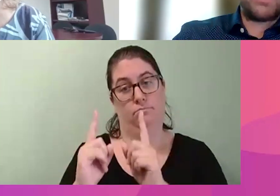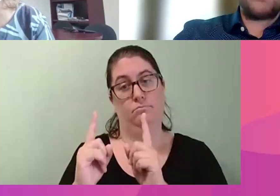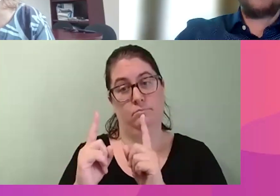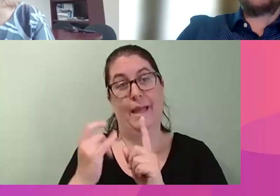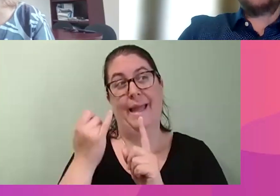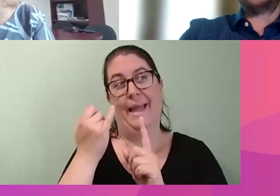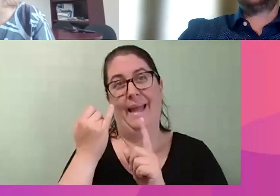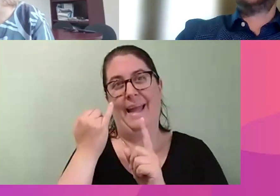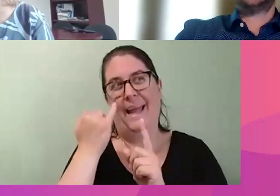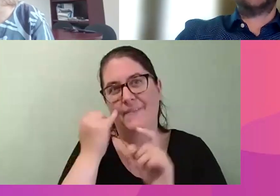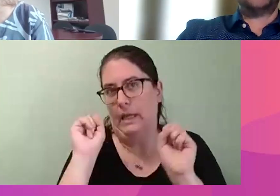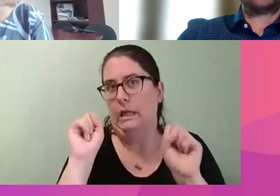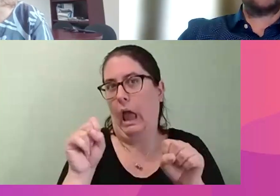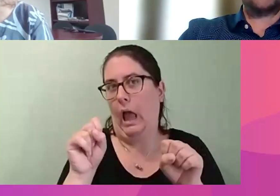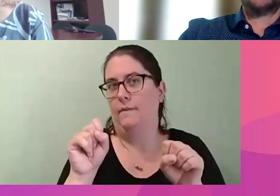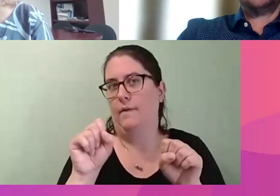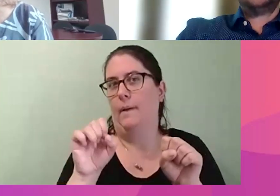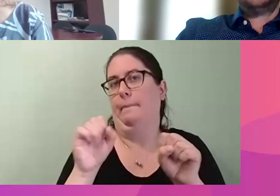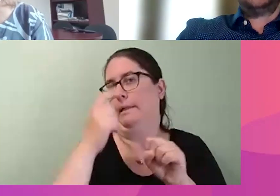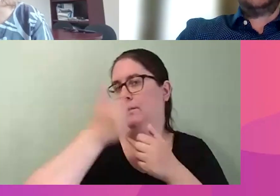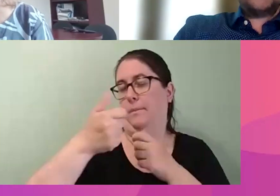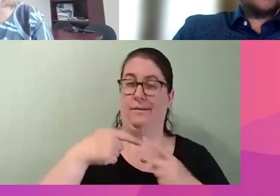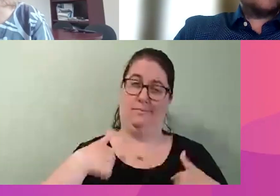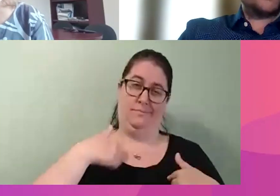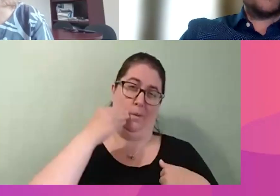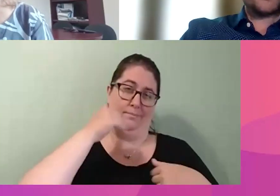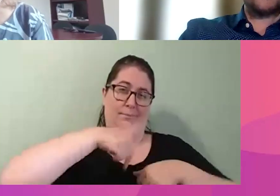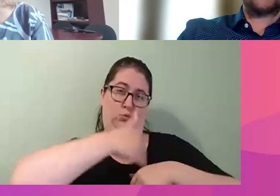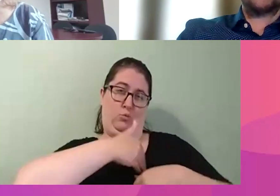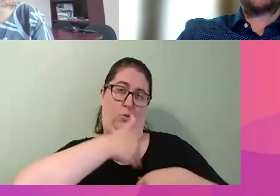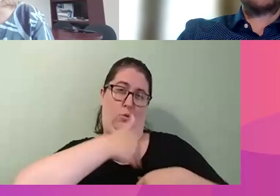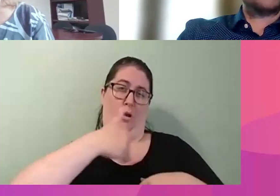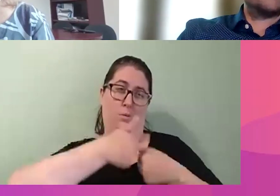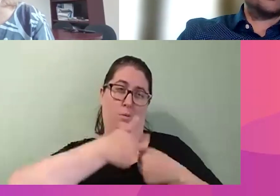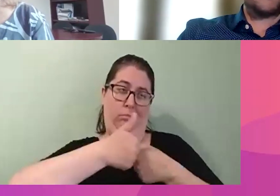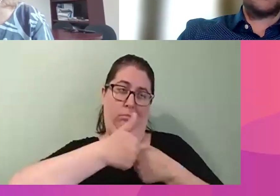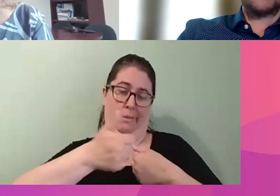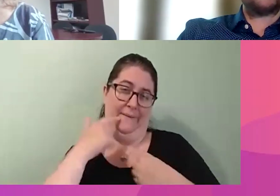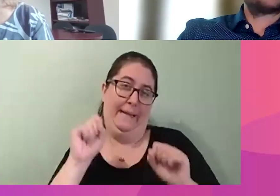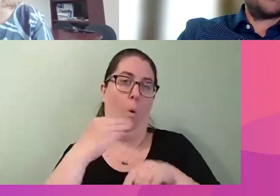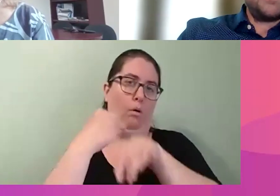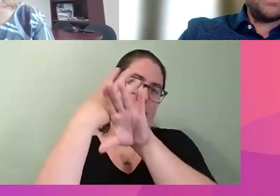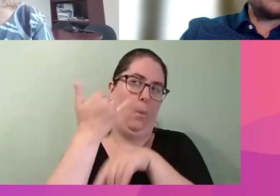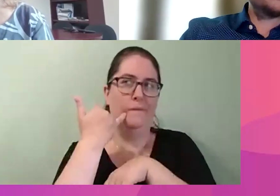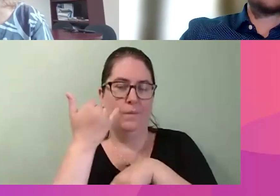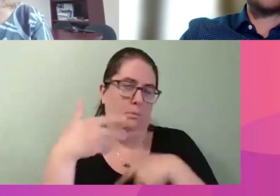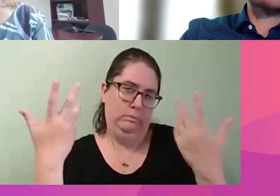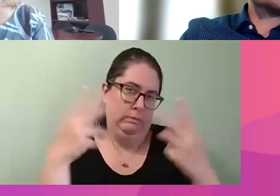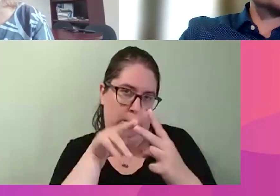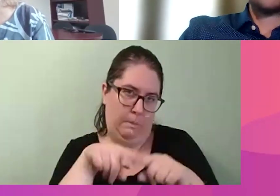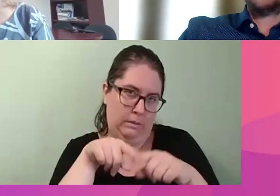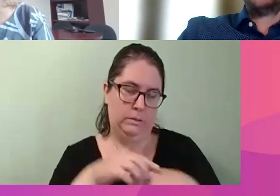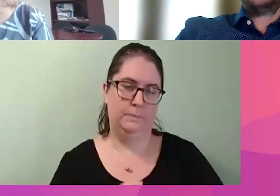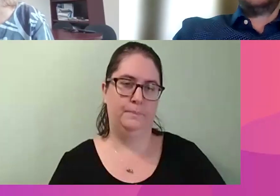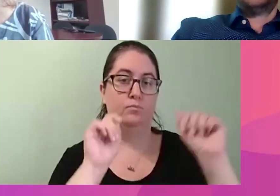kind of geographically feasible. We operate out of Toronto, and then telephone or virtual service kind of modes of delivery. Next